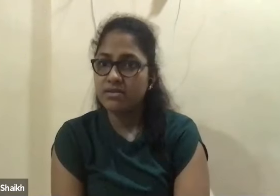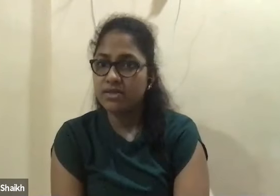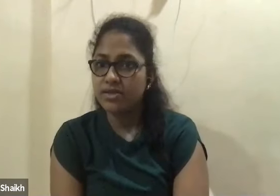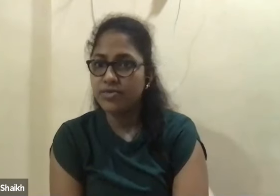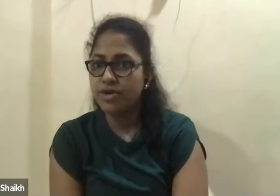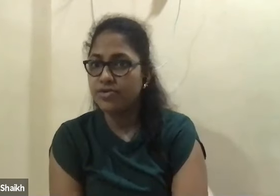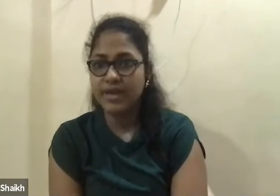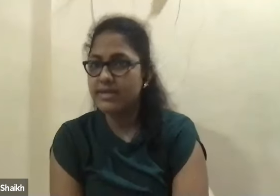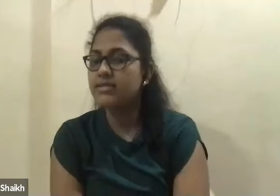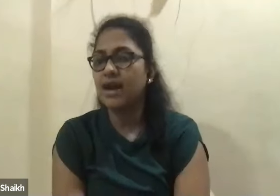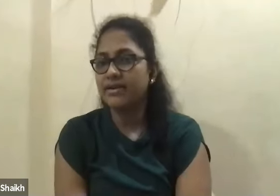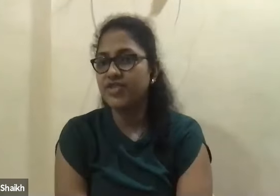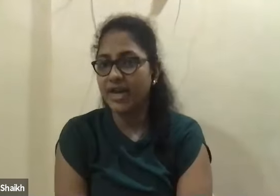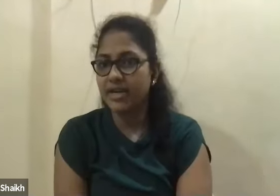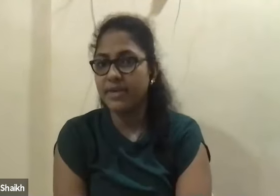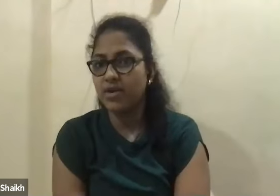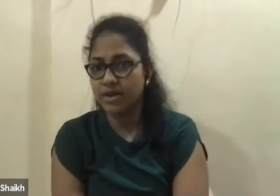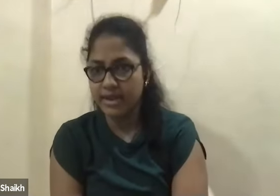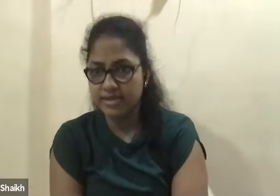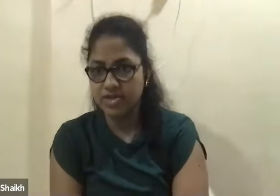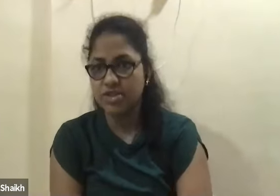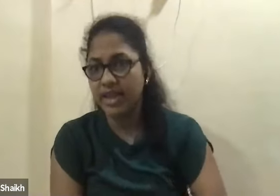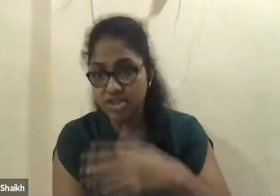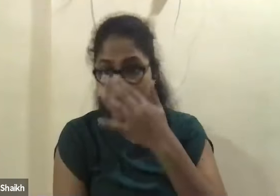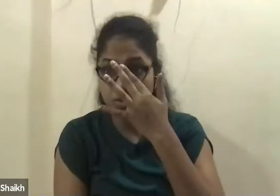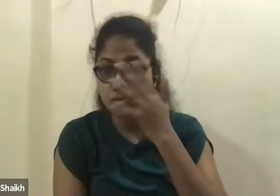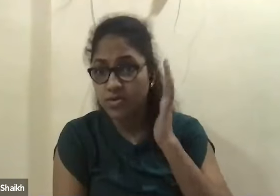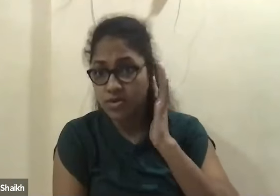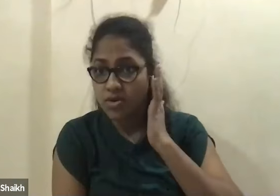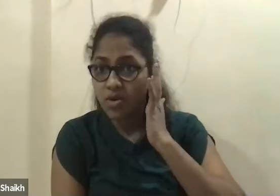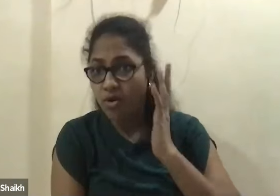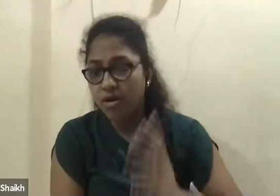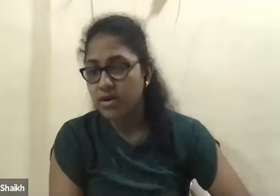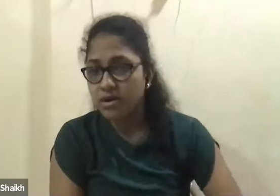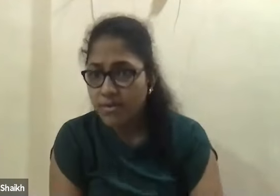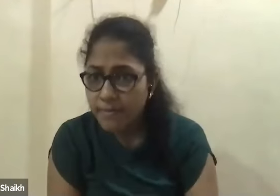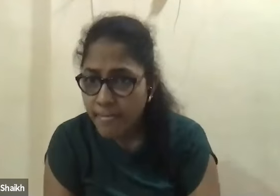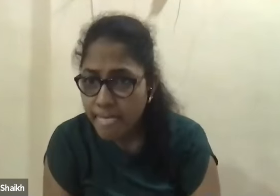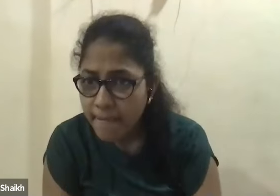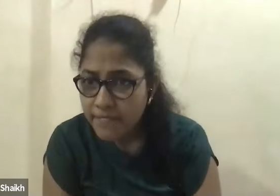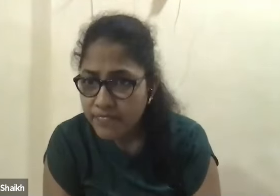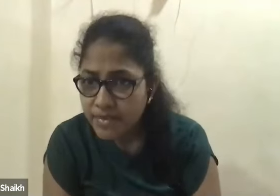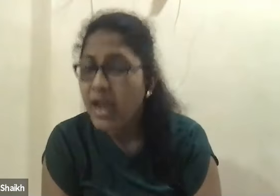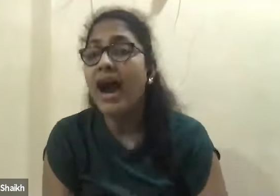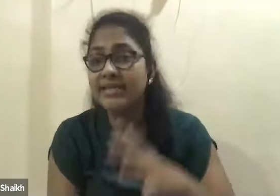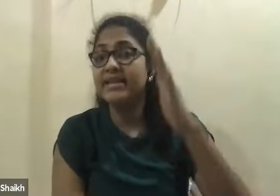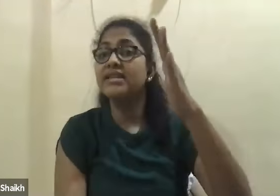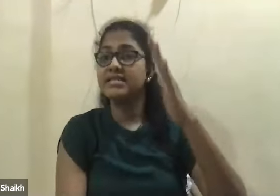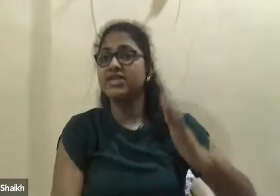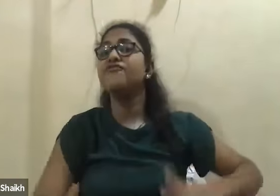you want to like start a charitable organization, NGO, or are there a listing of